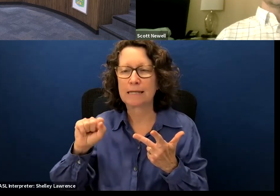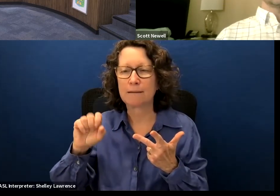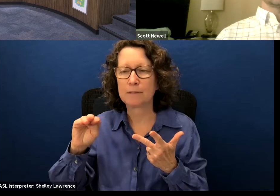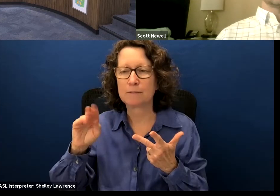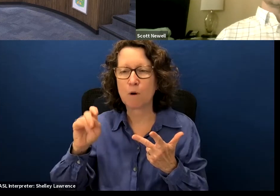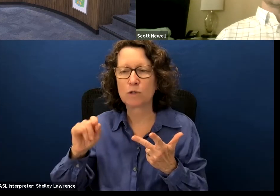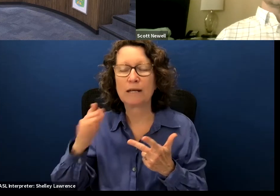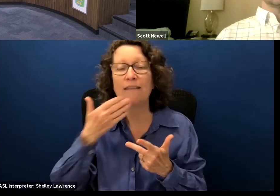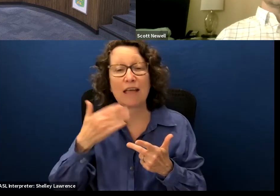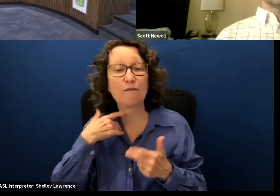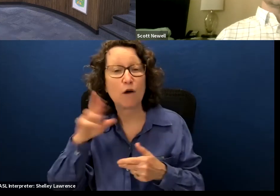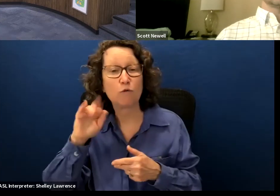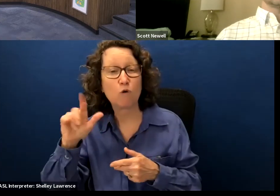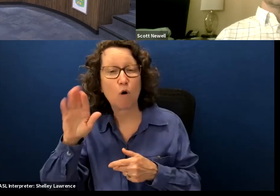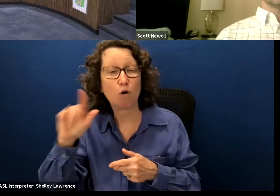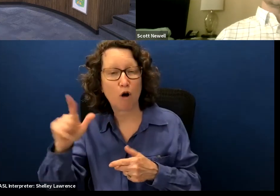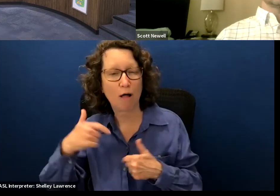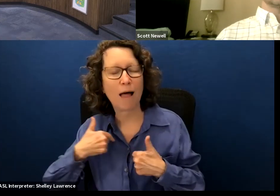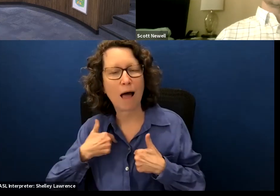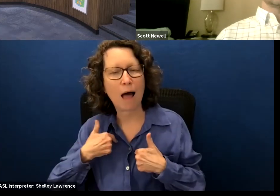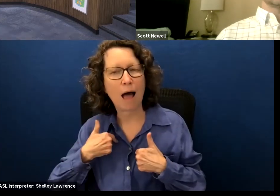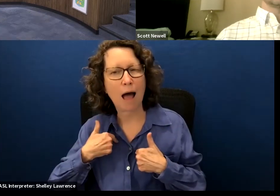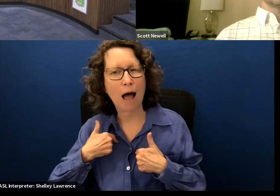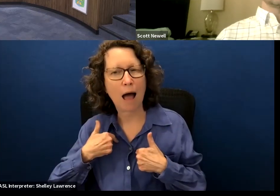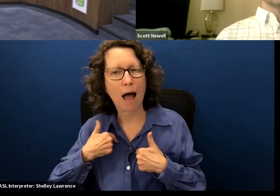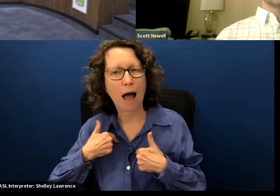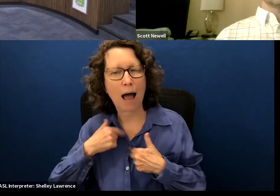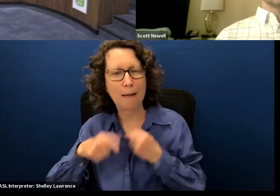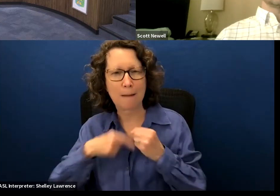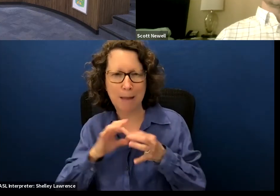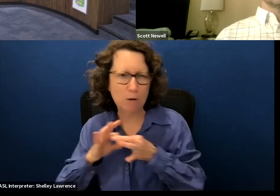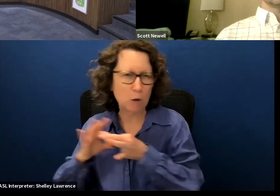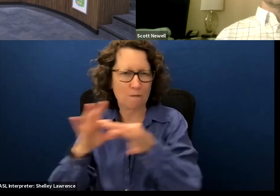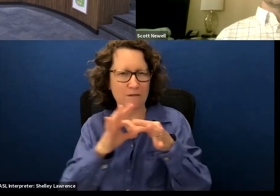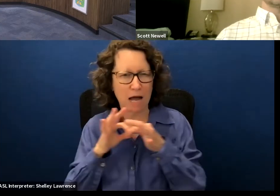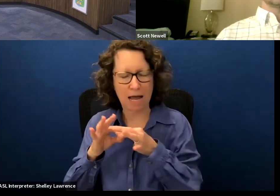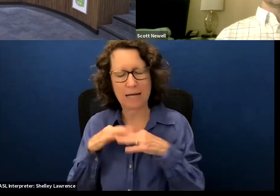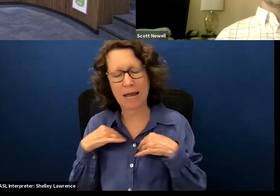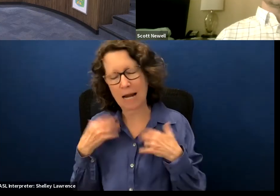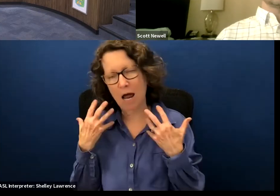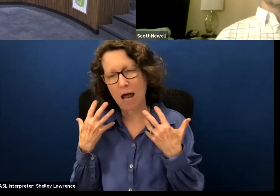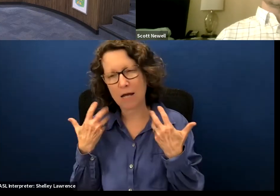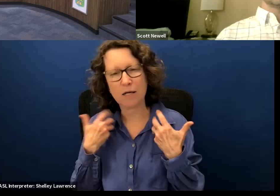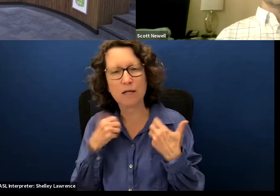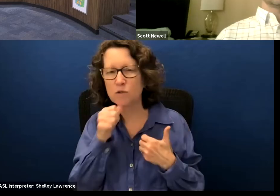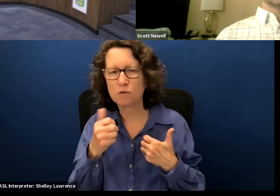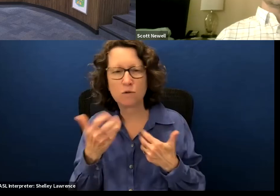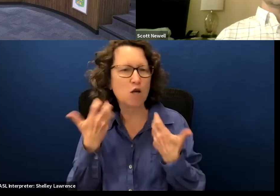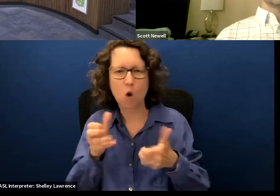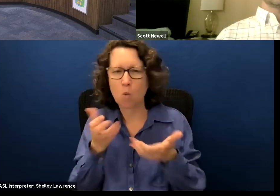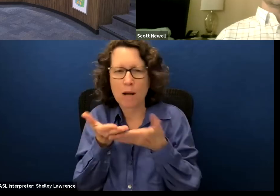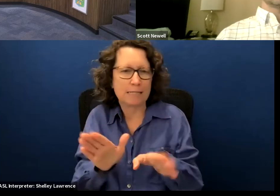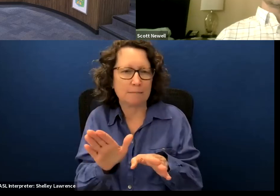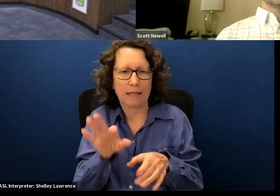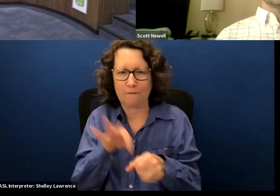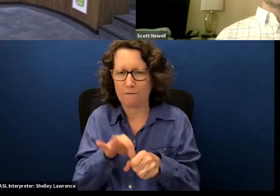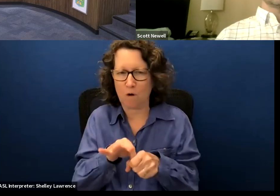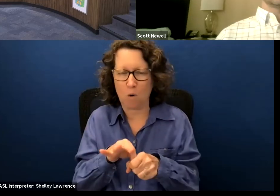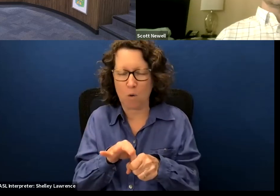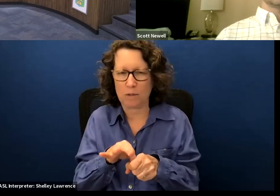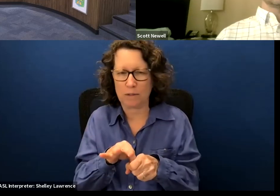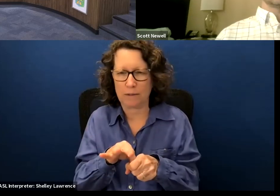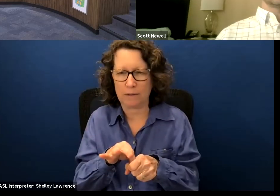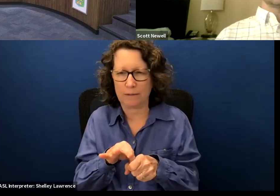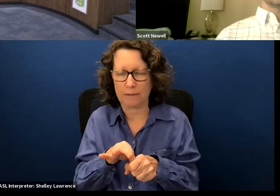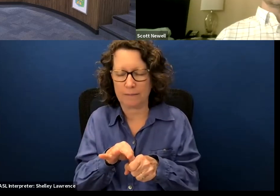for the roll call. I just want to, because I am about unified, and I certainly want a split vote here, at least my vote